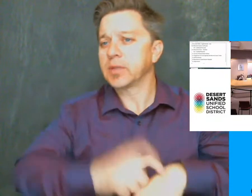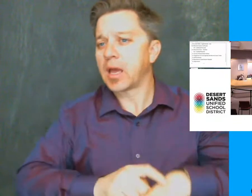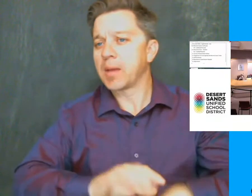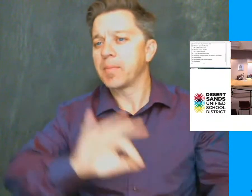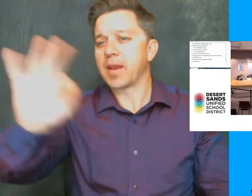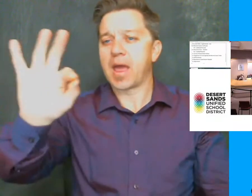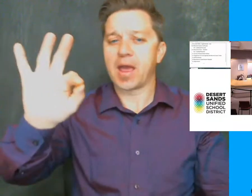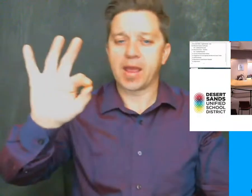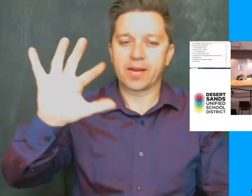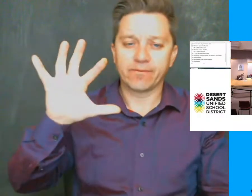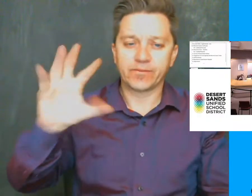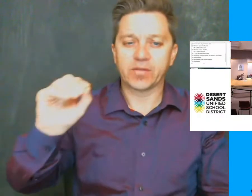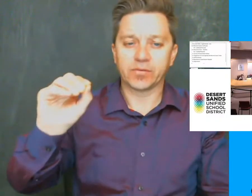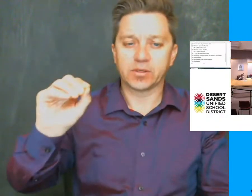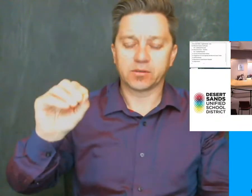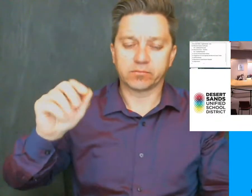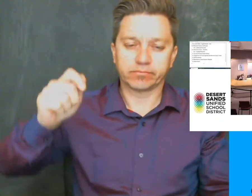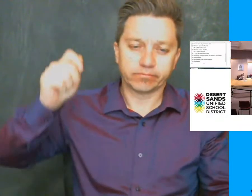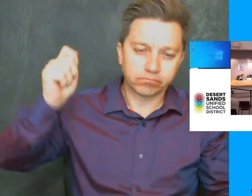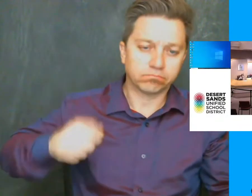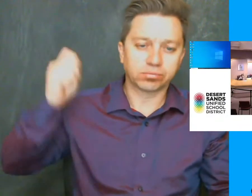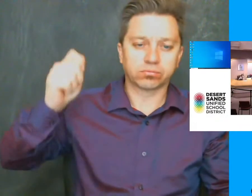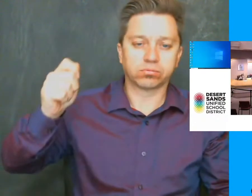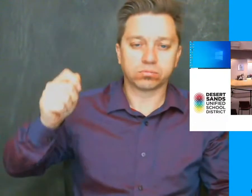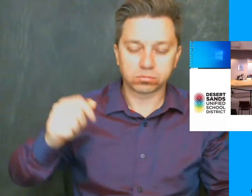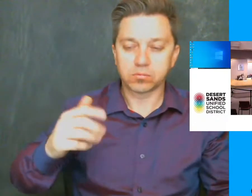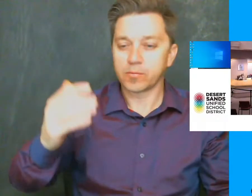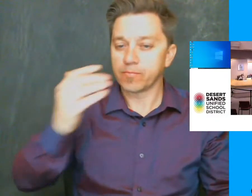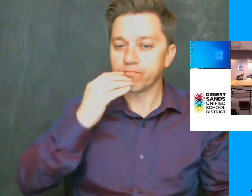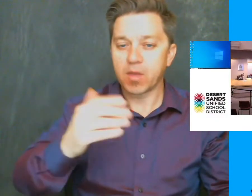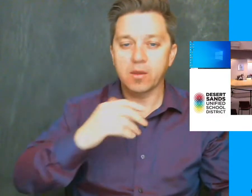9:50. Thank you to deputies,